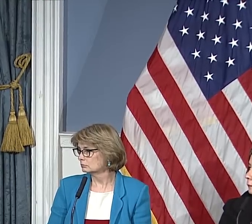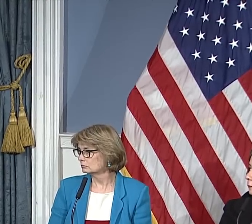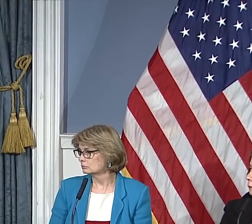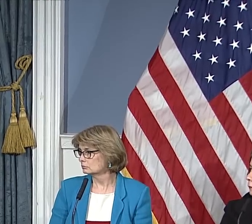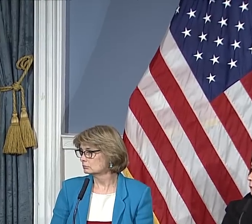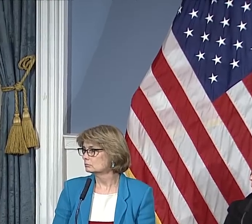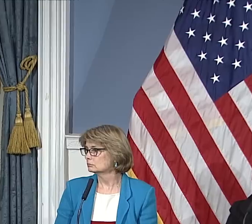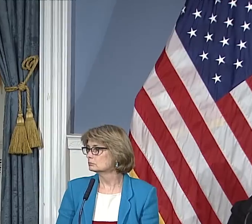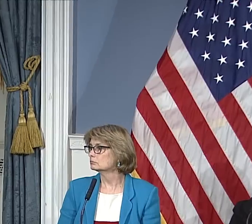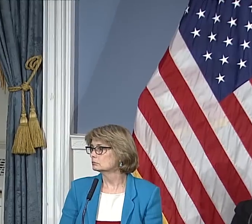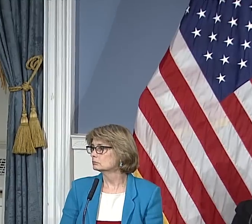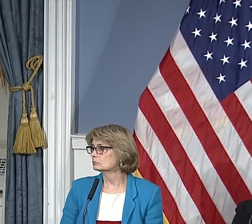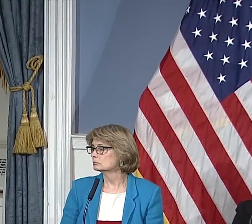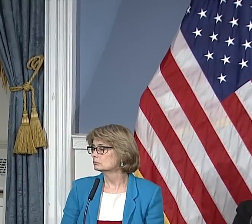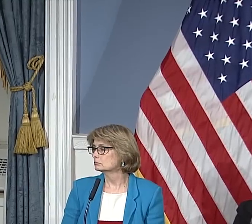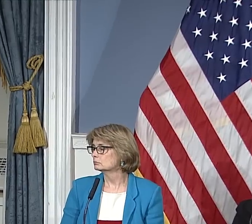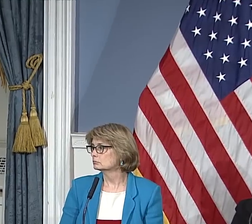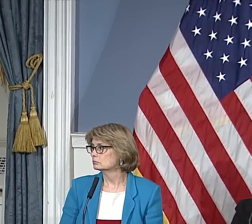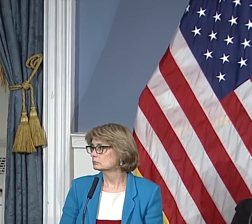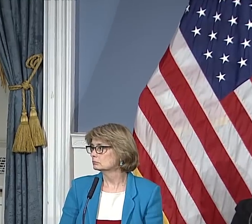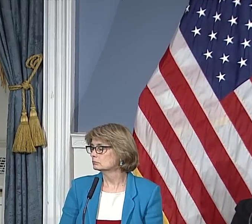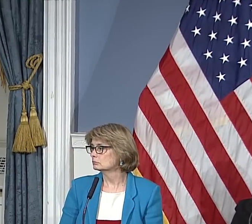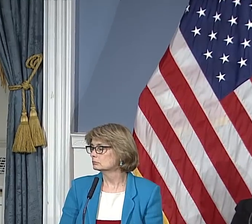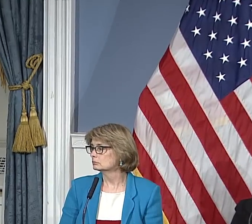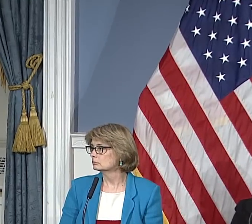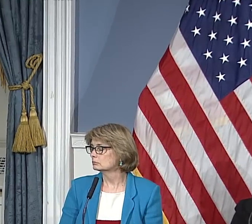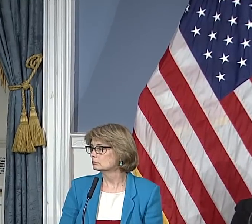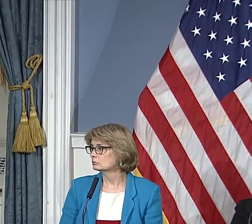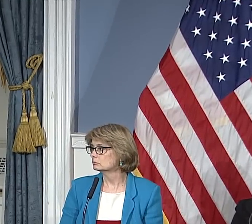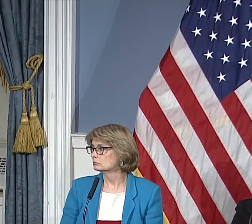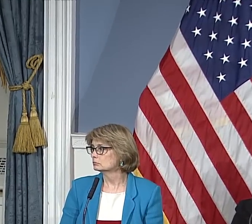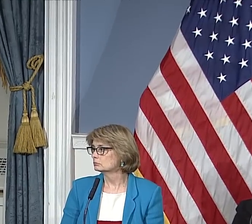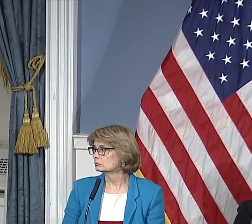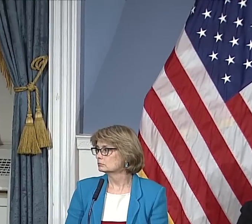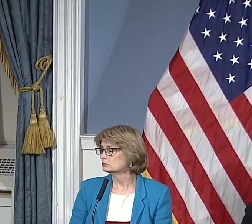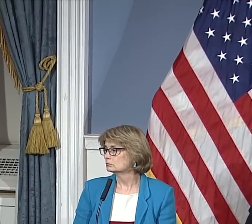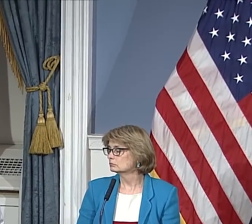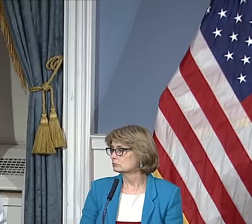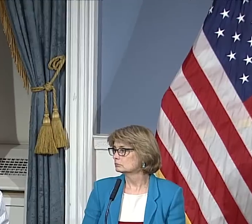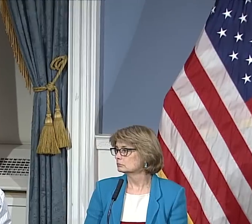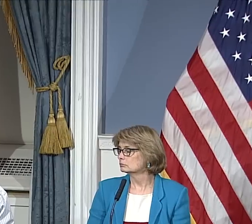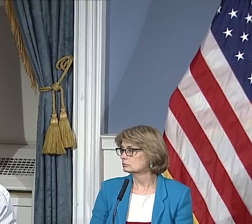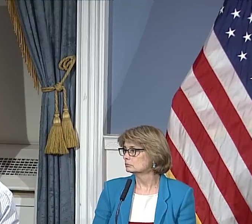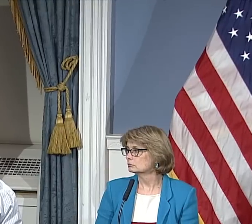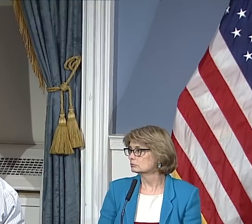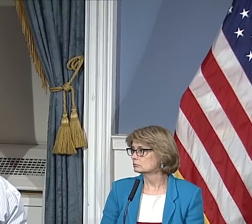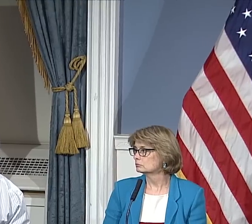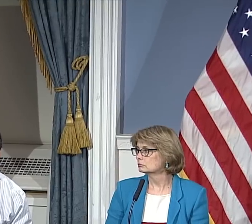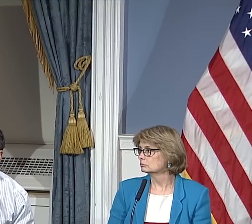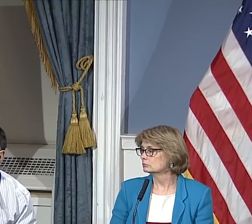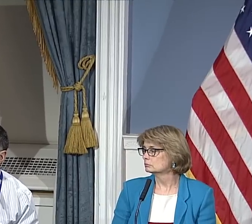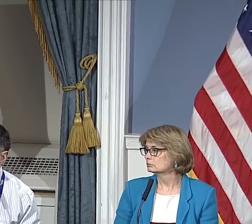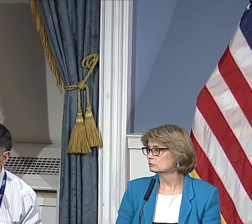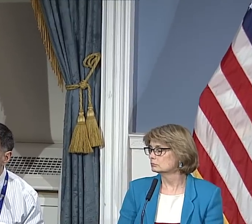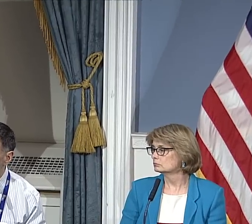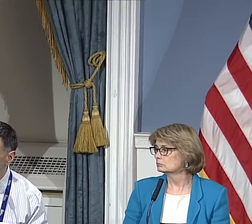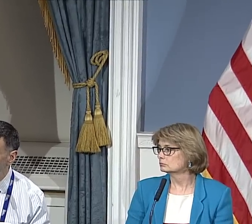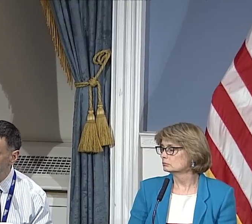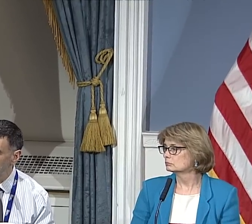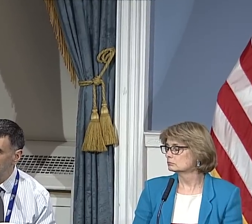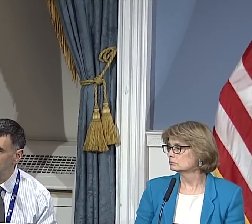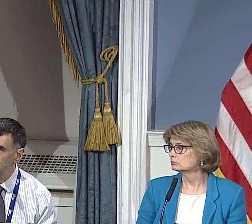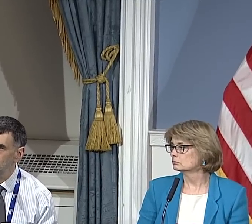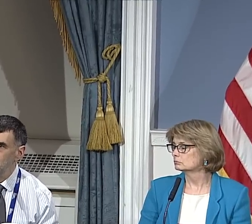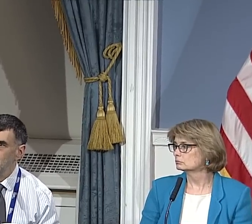need for this kind of thing? Yes, so Health and Hospitals has 1,000 ventilators. We estimate that across the city there are